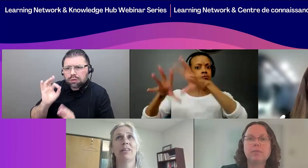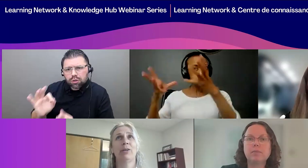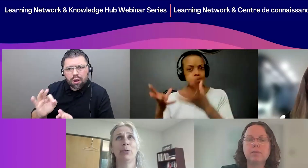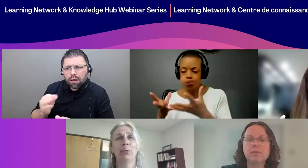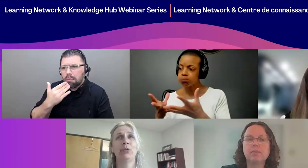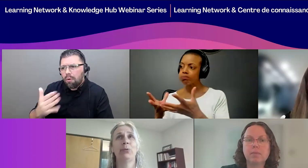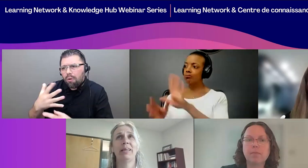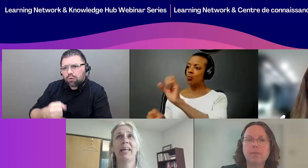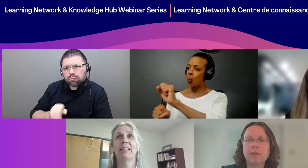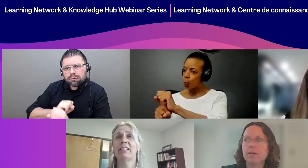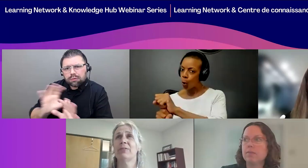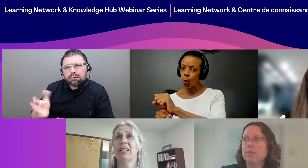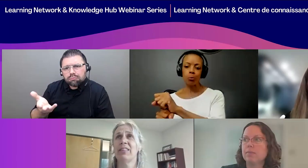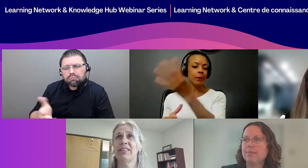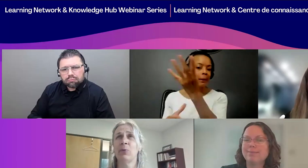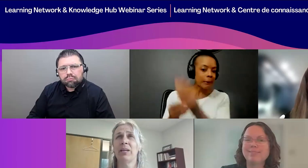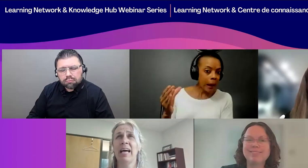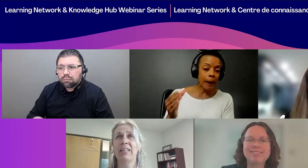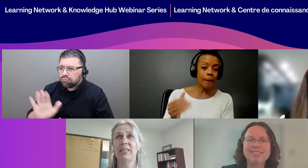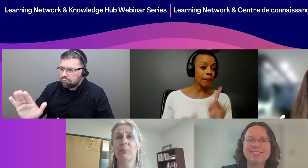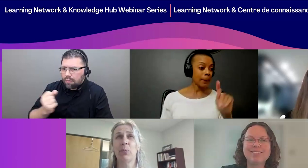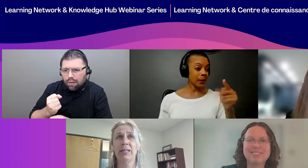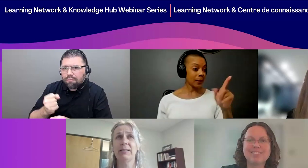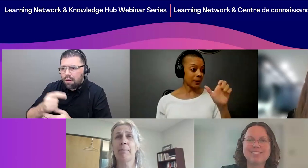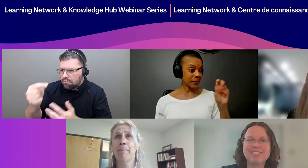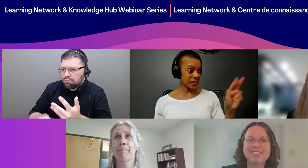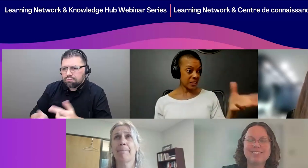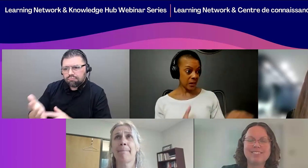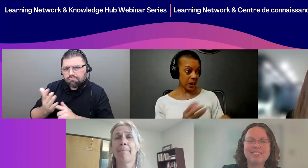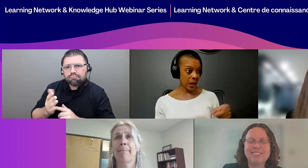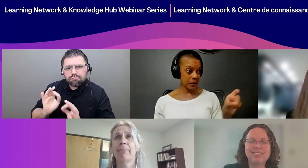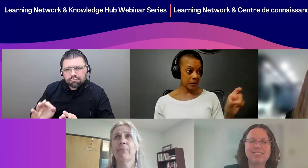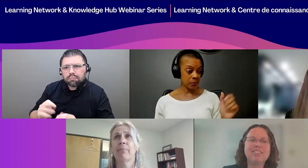the work that you're doing. Kathleen, is there anything that you want to add at this point?